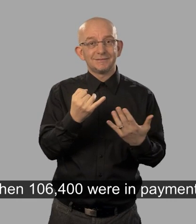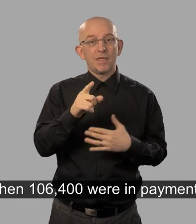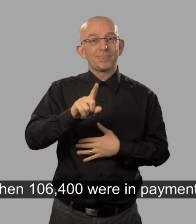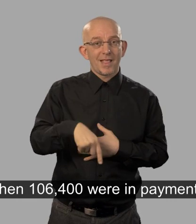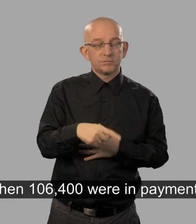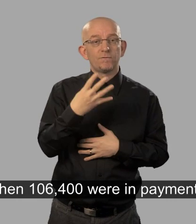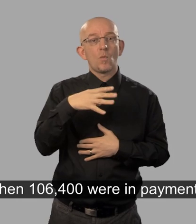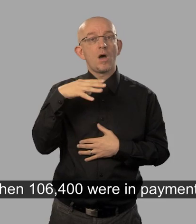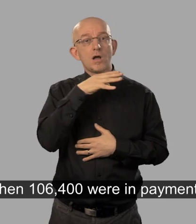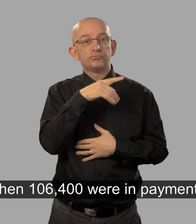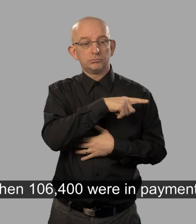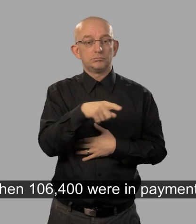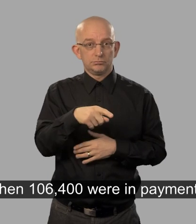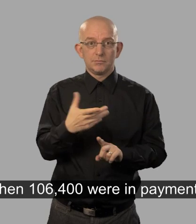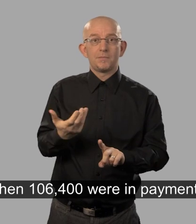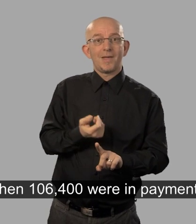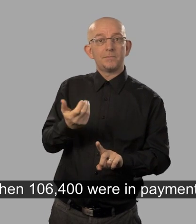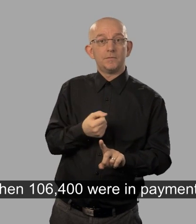106,400 were in payment.